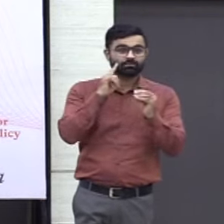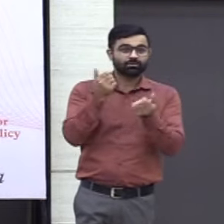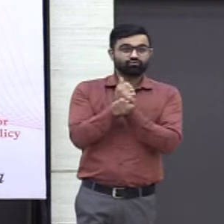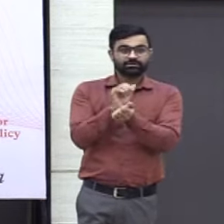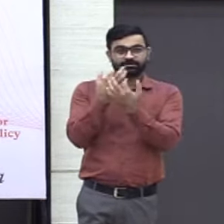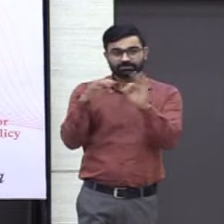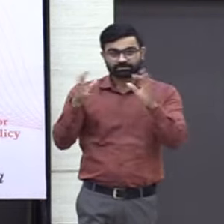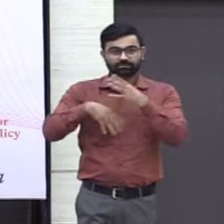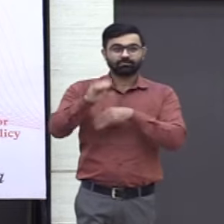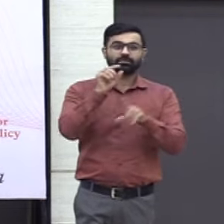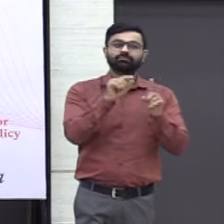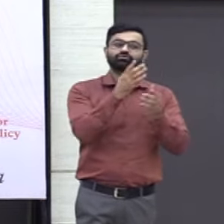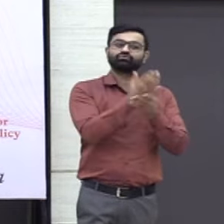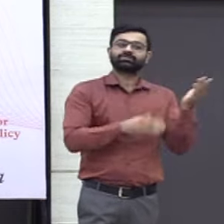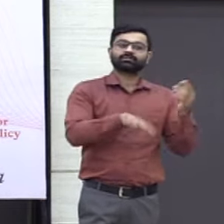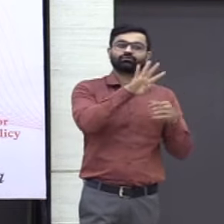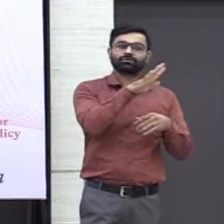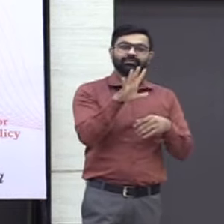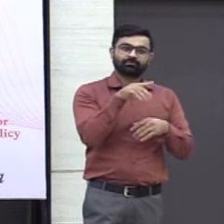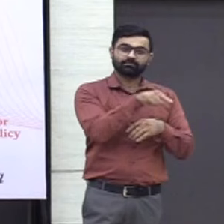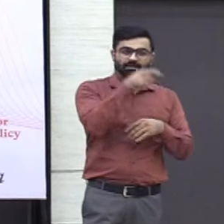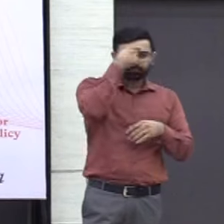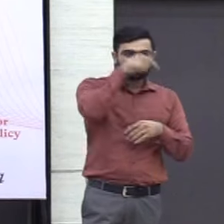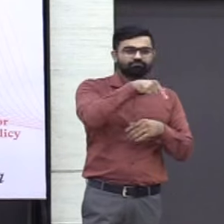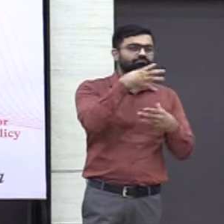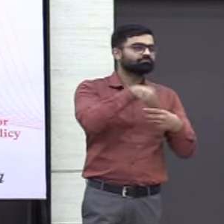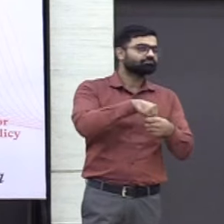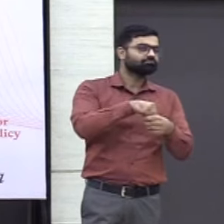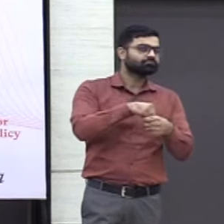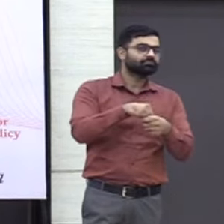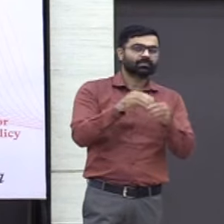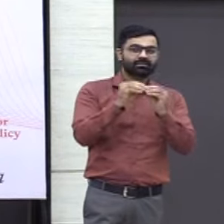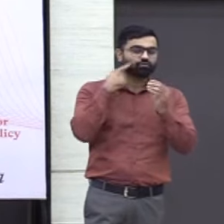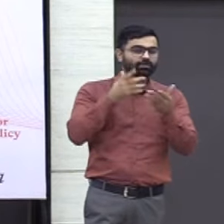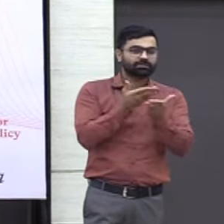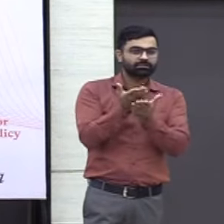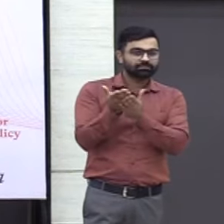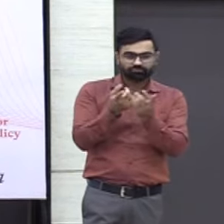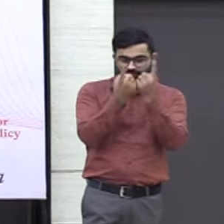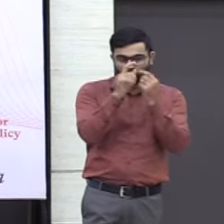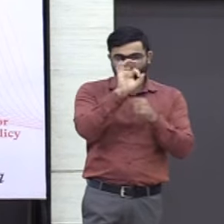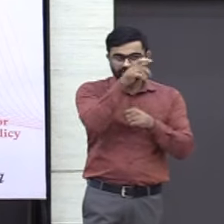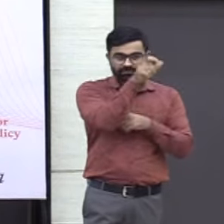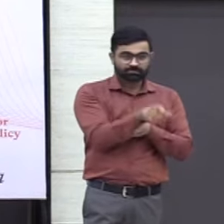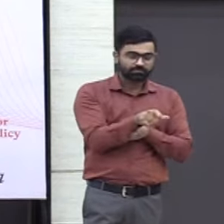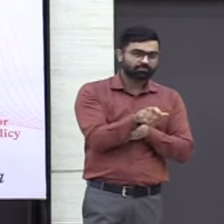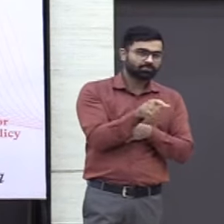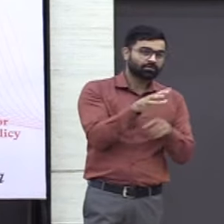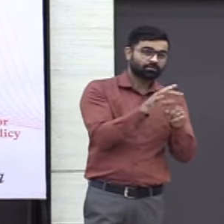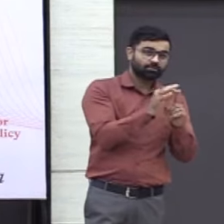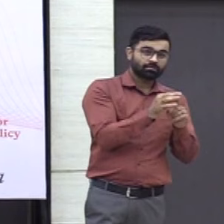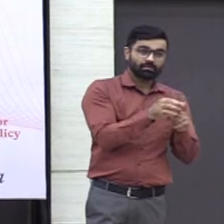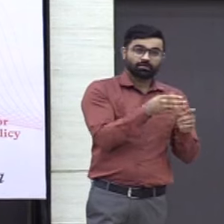Section 45 of PMLA. But here the problem is, it will be onto the whims and fancy of the investigating officer. So what could